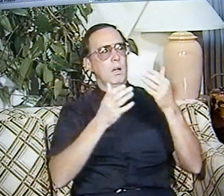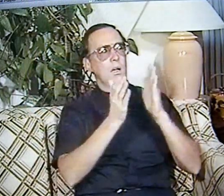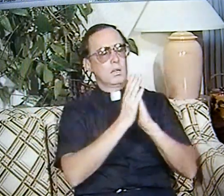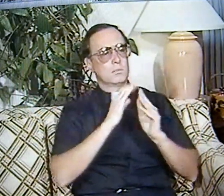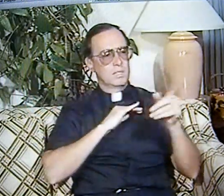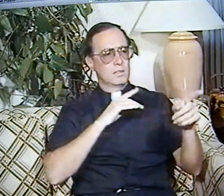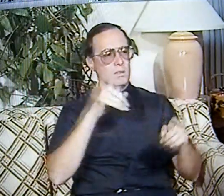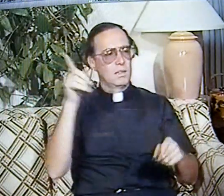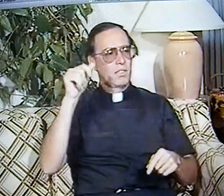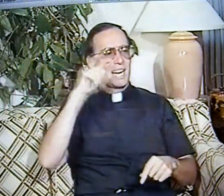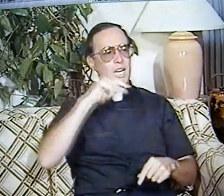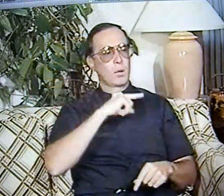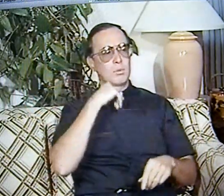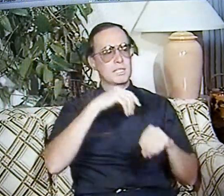Hawaii.